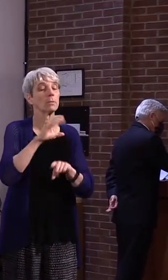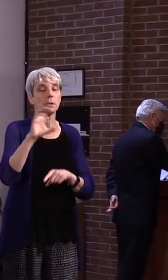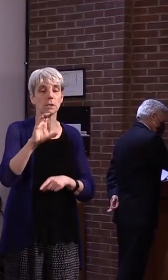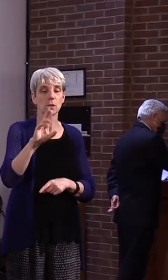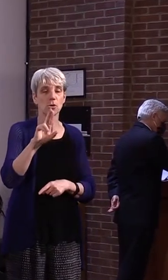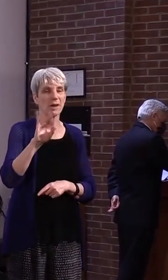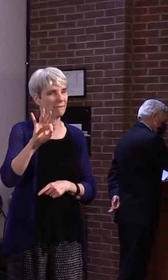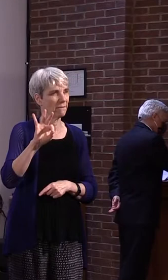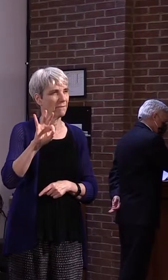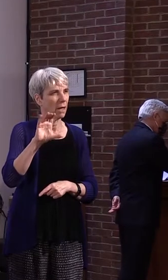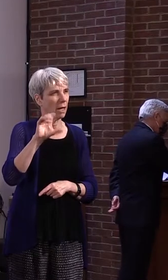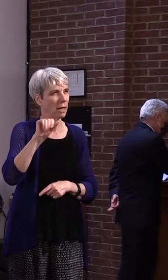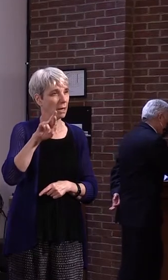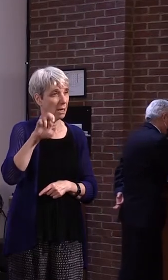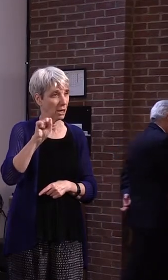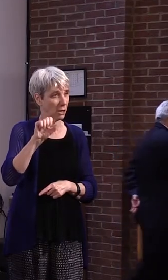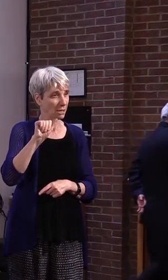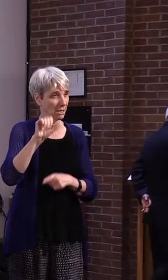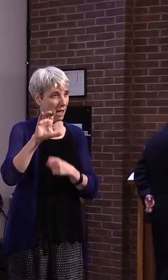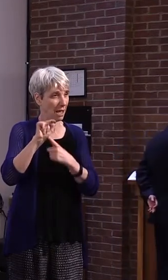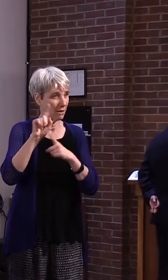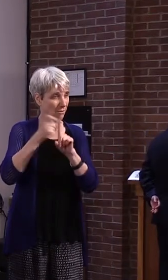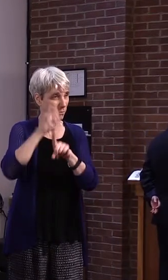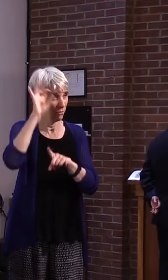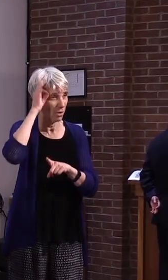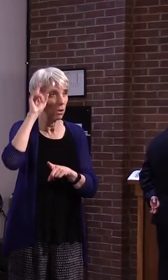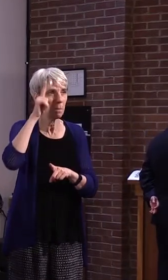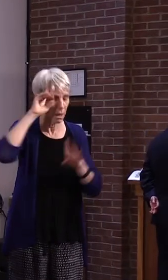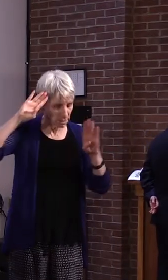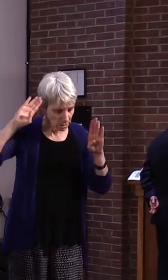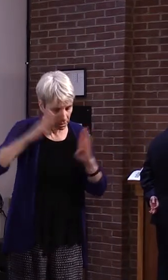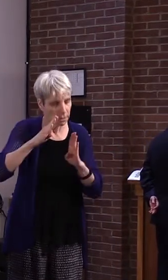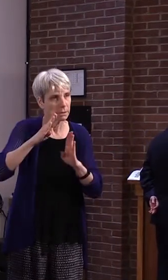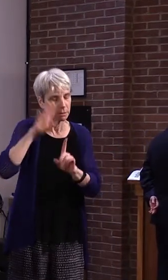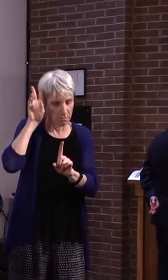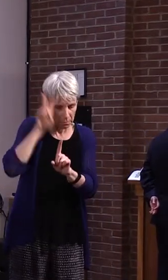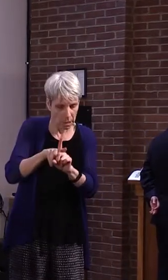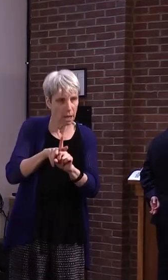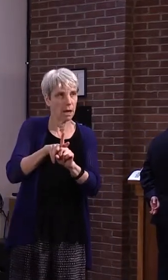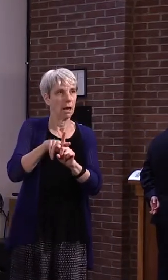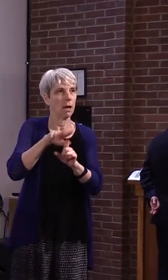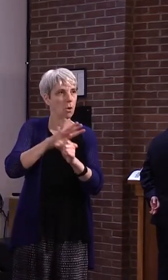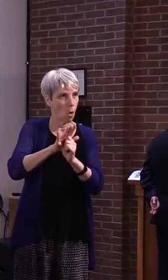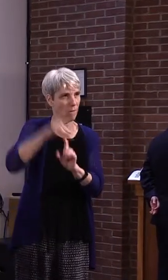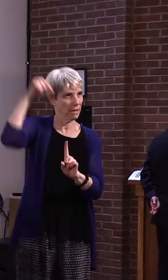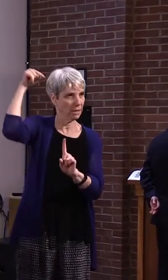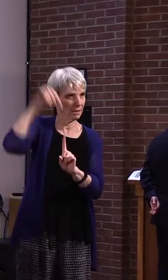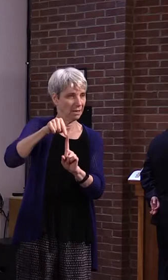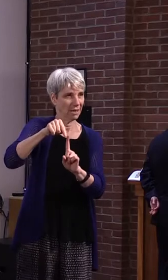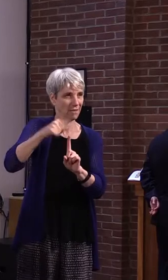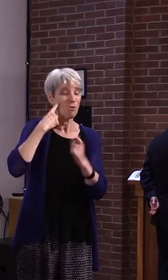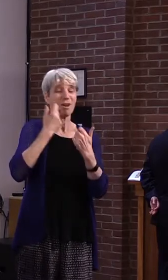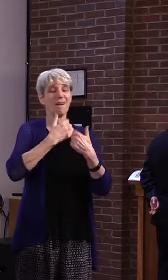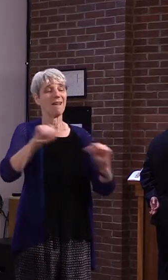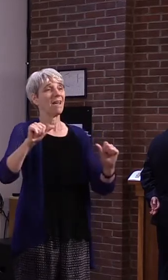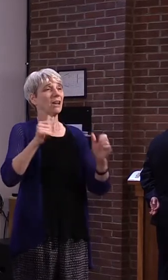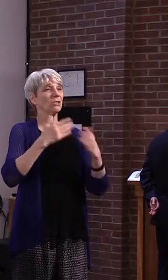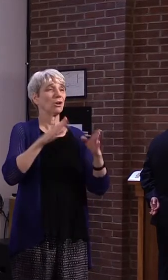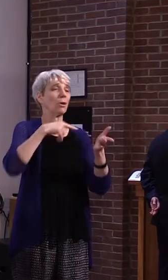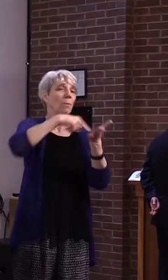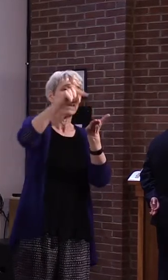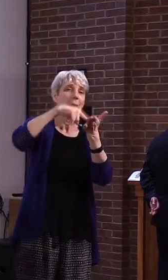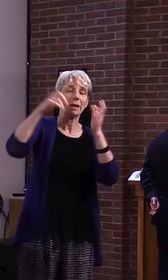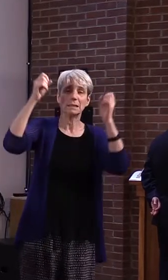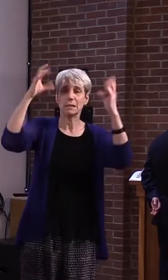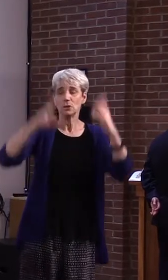CRF has to be utilized for COVID-19 expenses. Not, it can't be utilized for budgetary